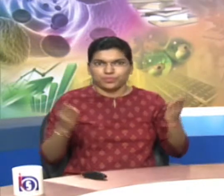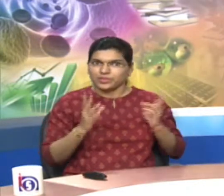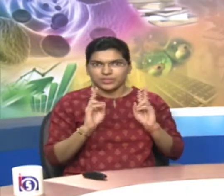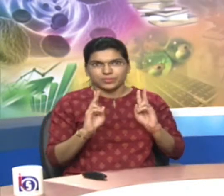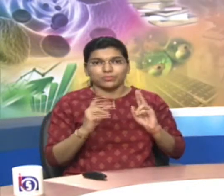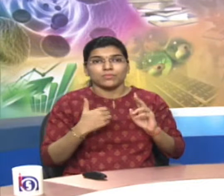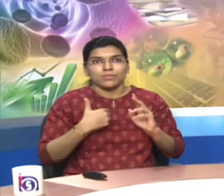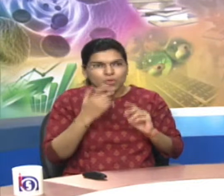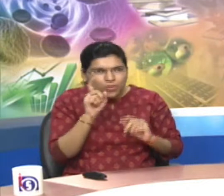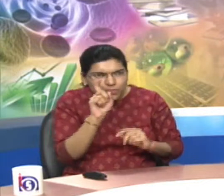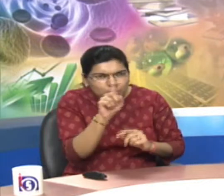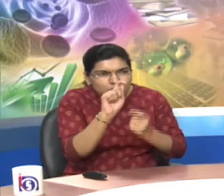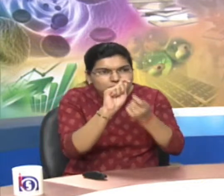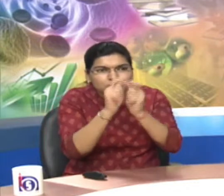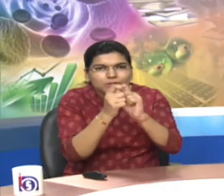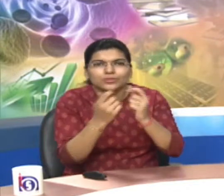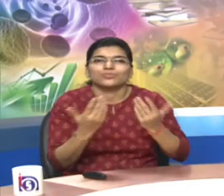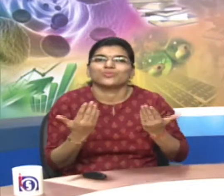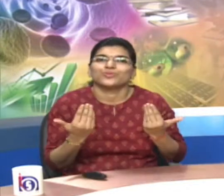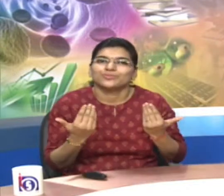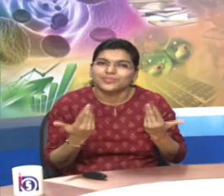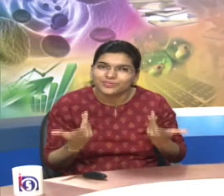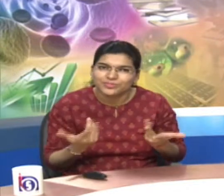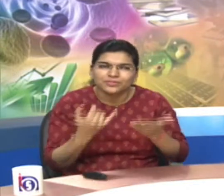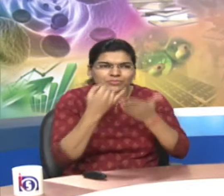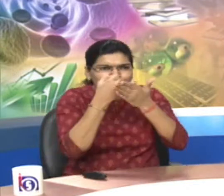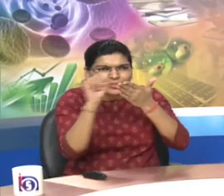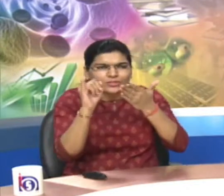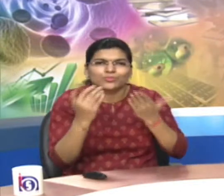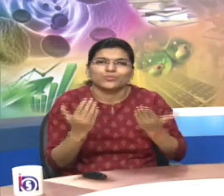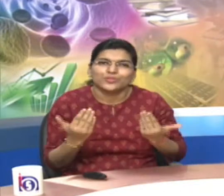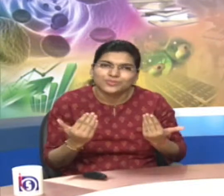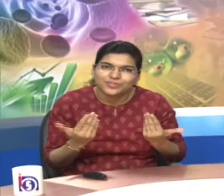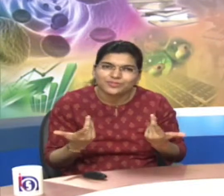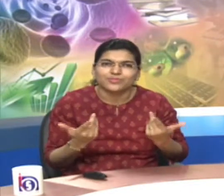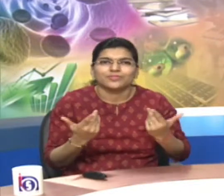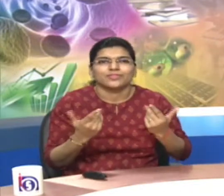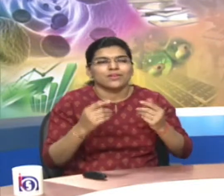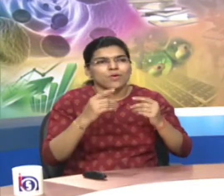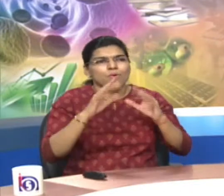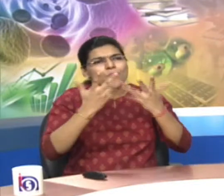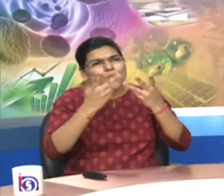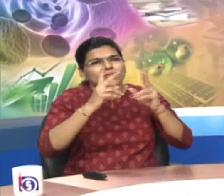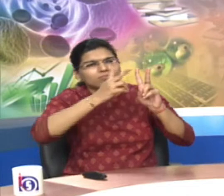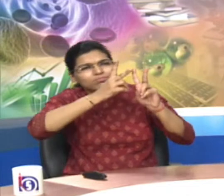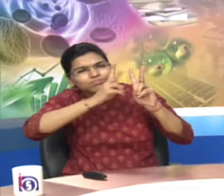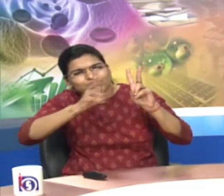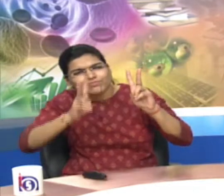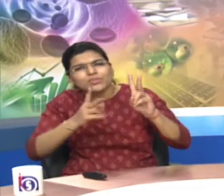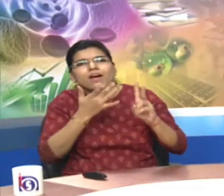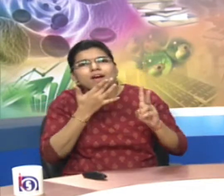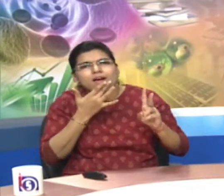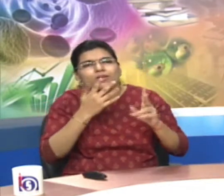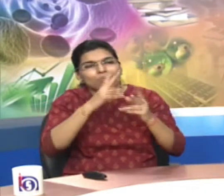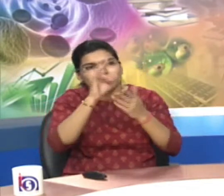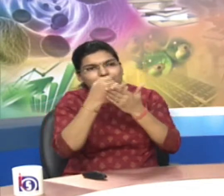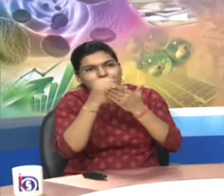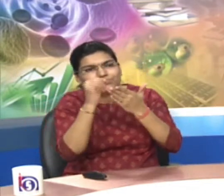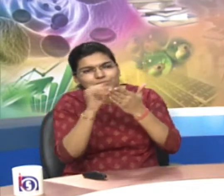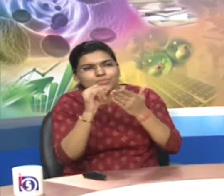we forget it, it will be very difficult. And we can make any changes. We can make the deletion, we can